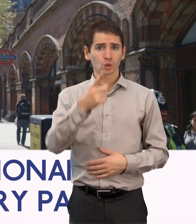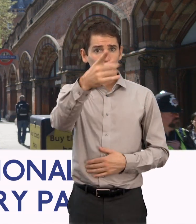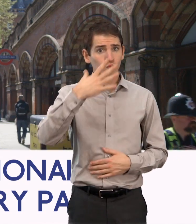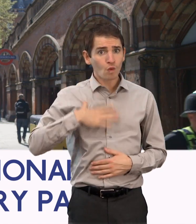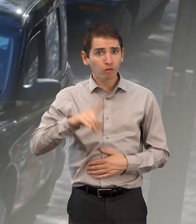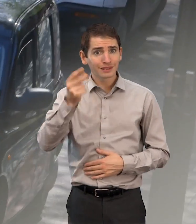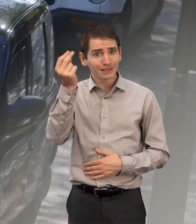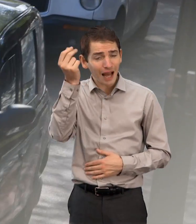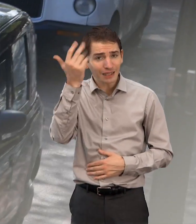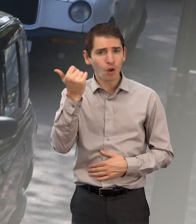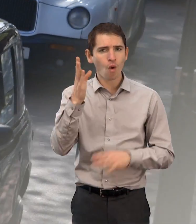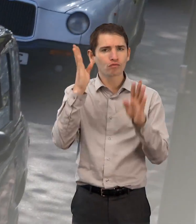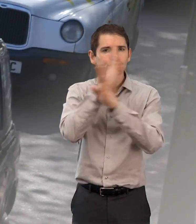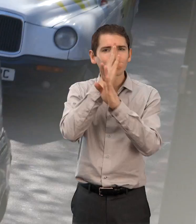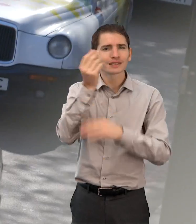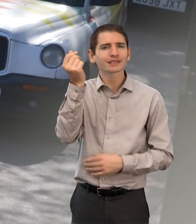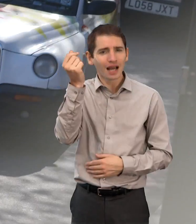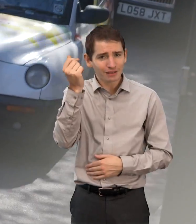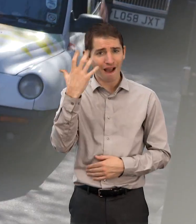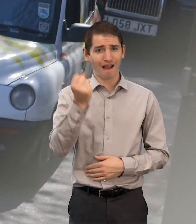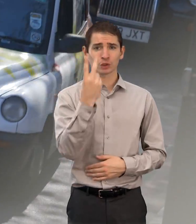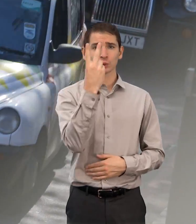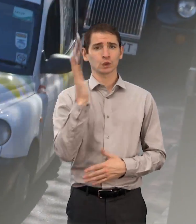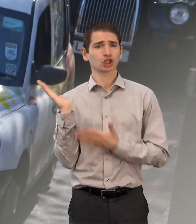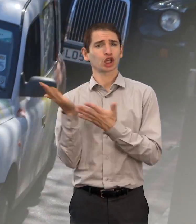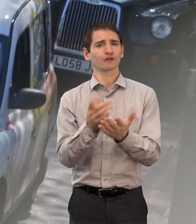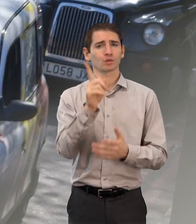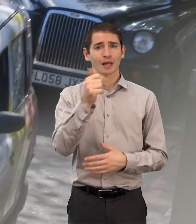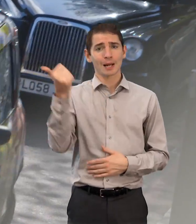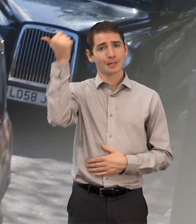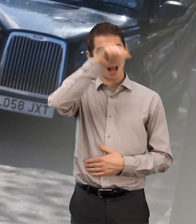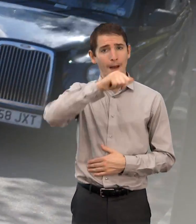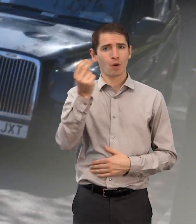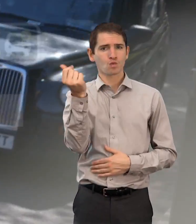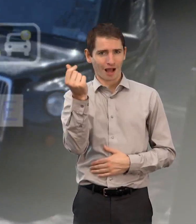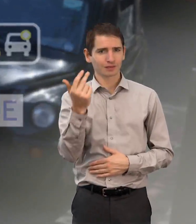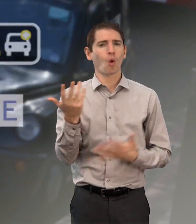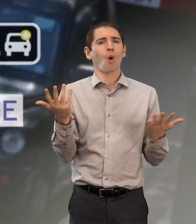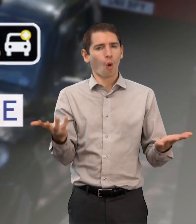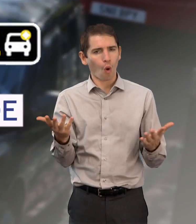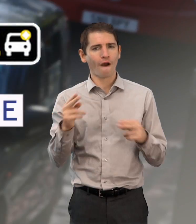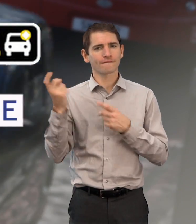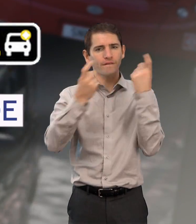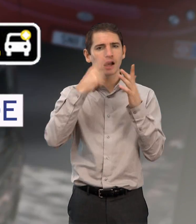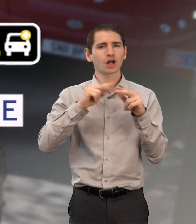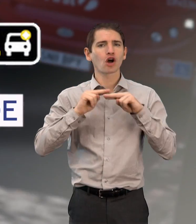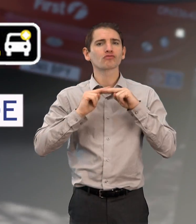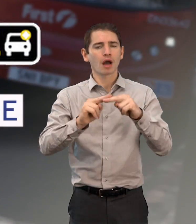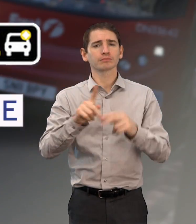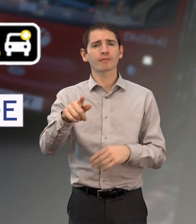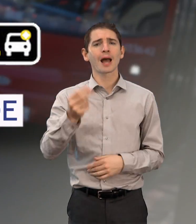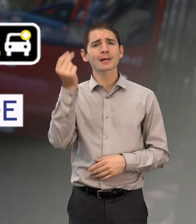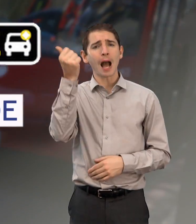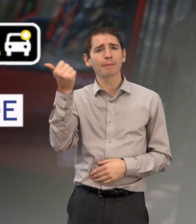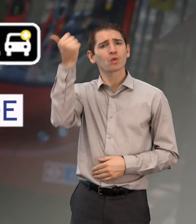services. If you'd like to travel by taxi or private hire vehicle, we have two services, Cabwise and